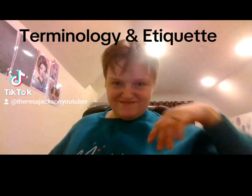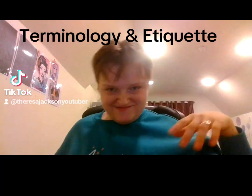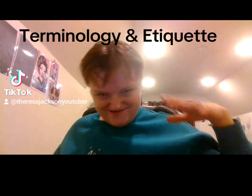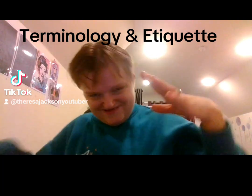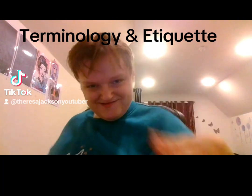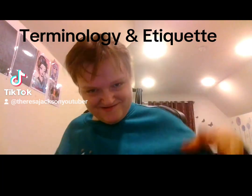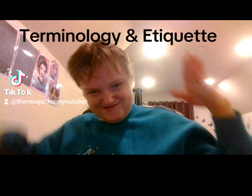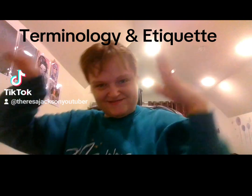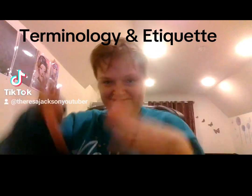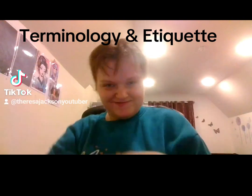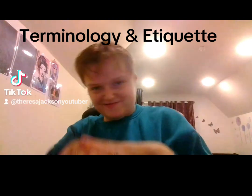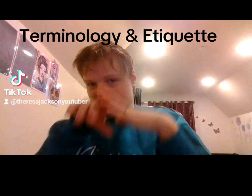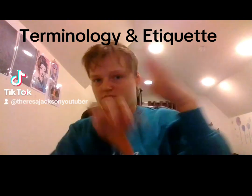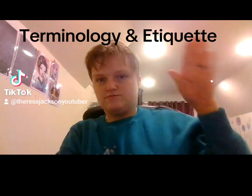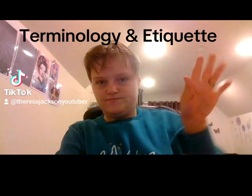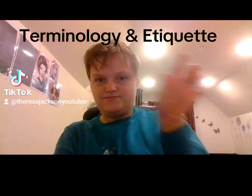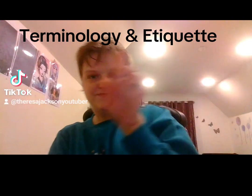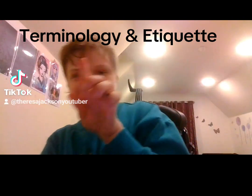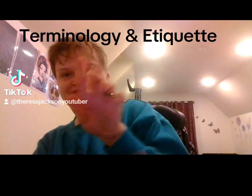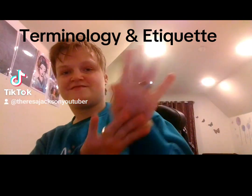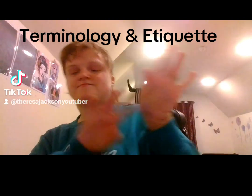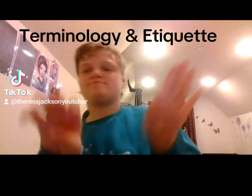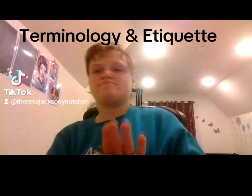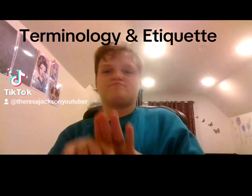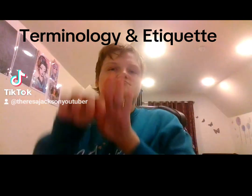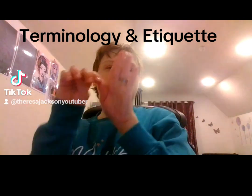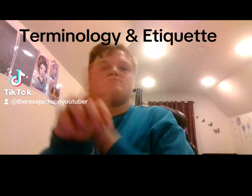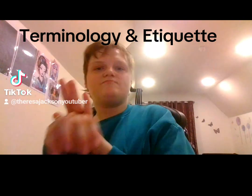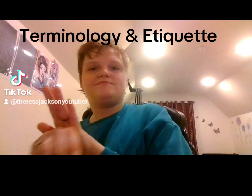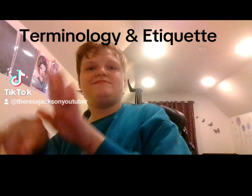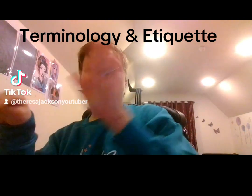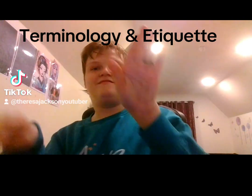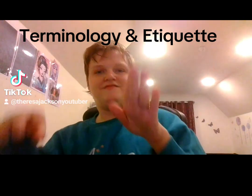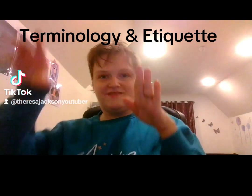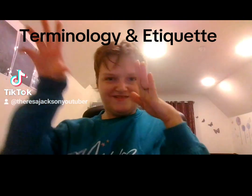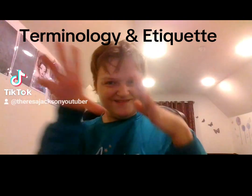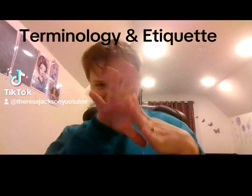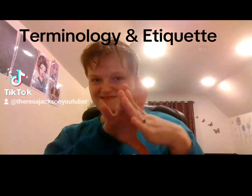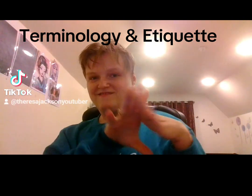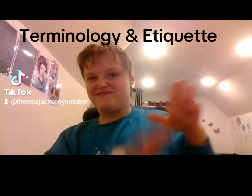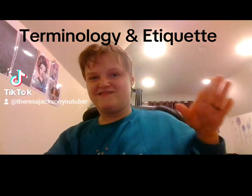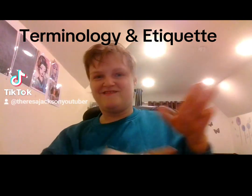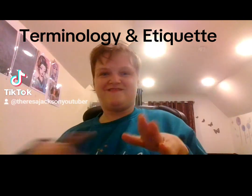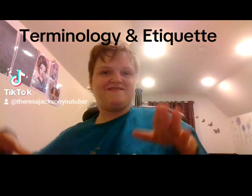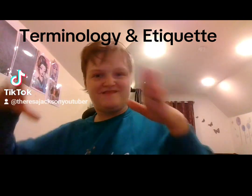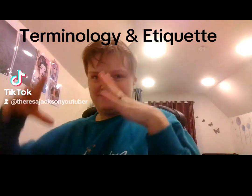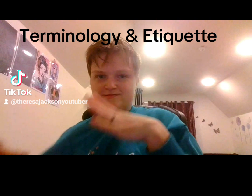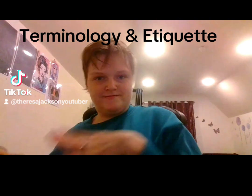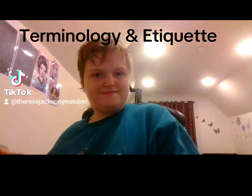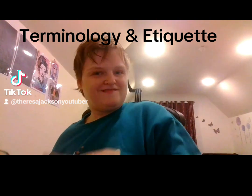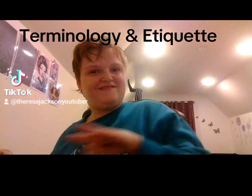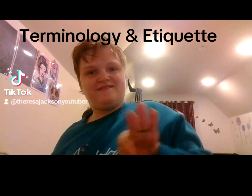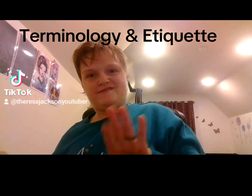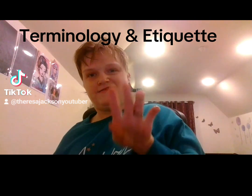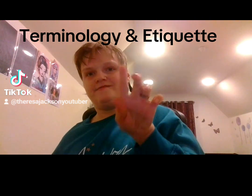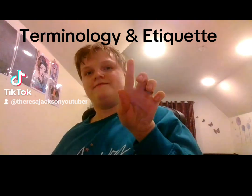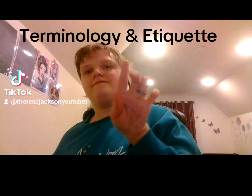use person first language, emphasizing that individuals are people first and the disability